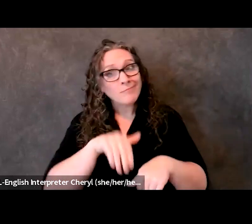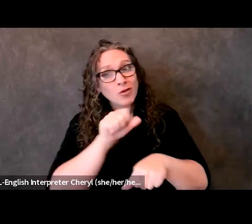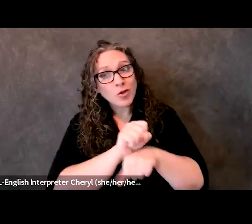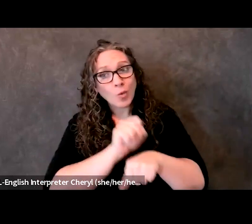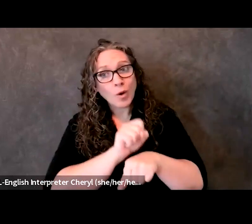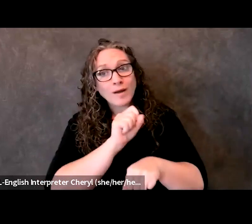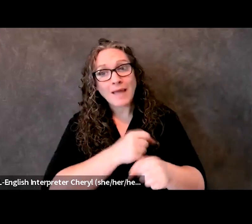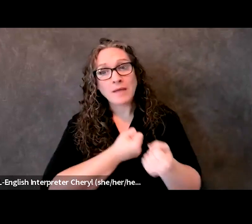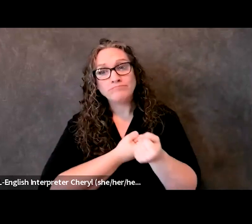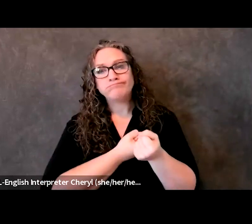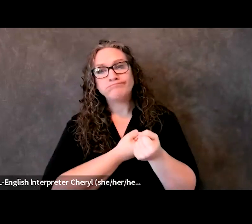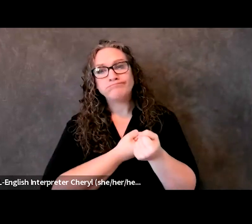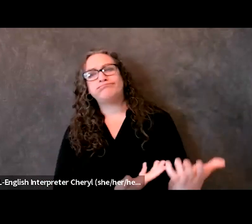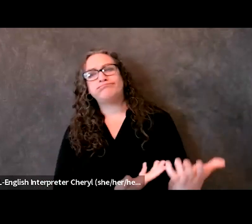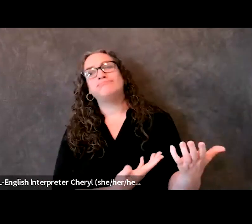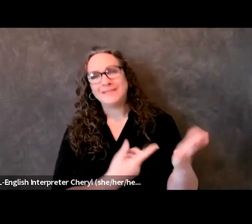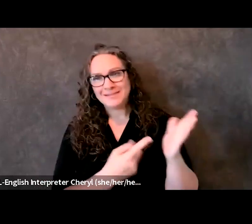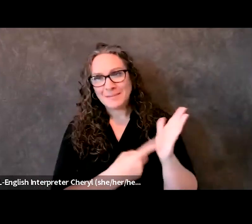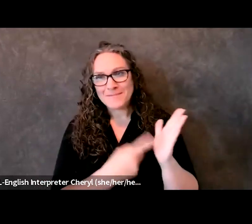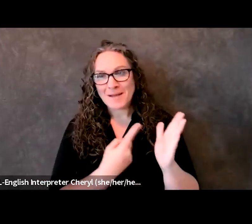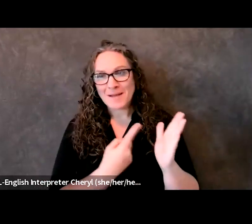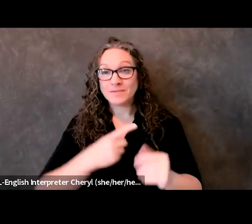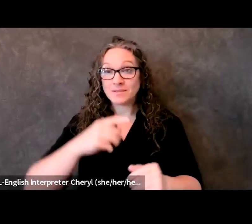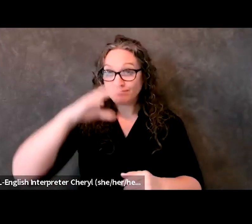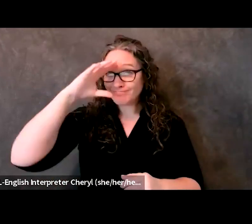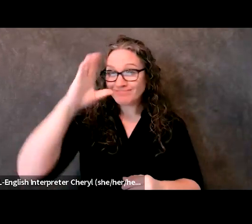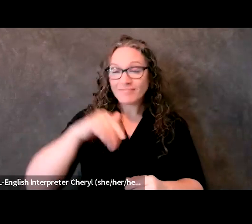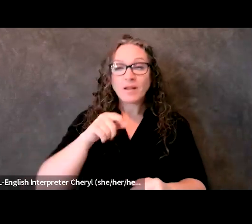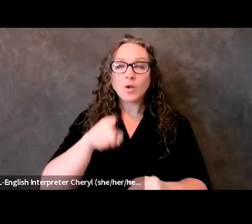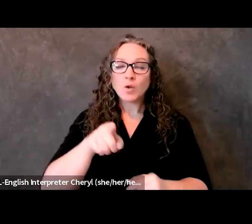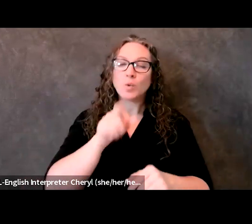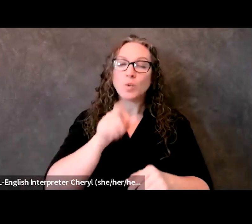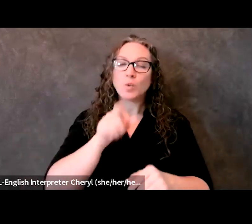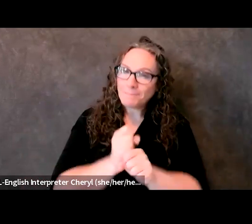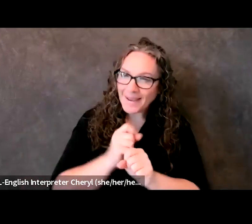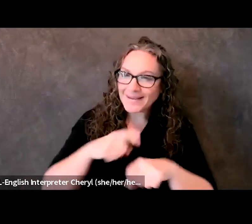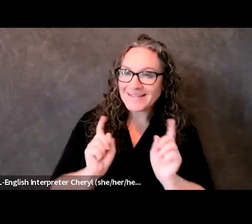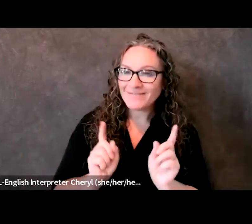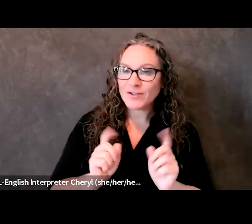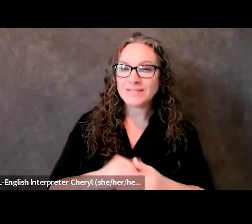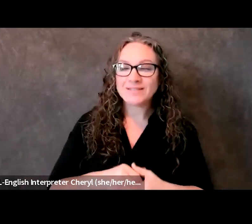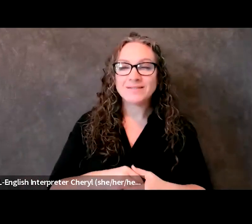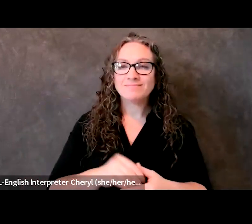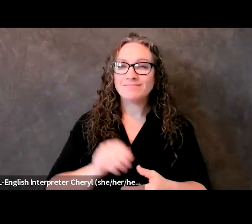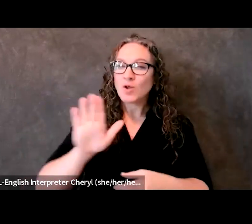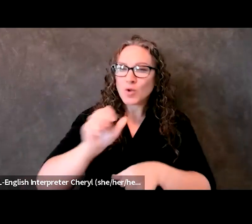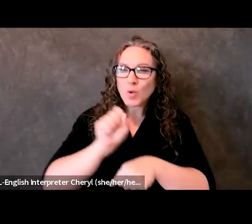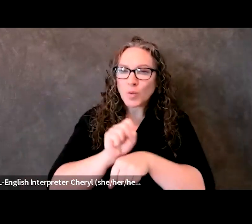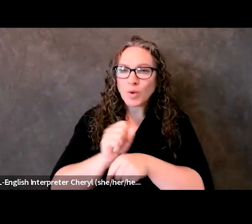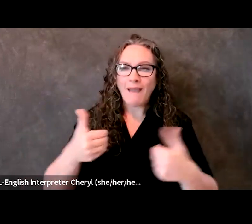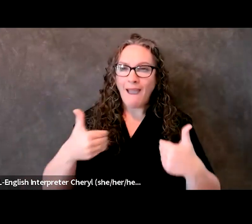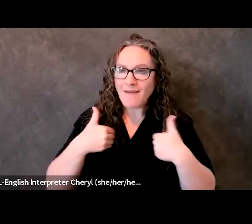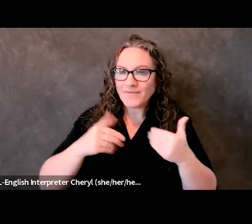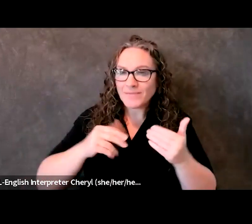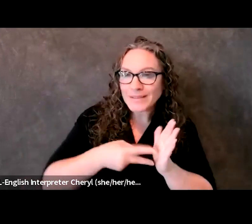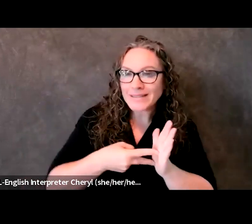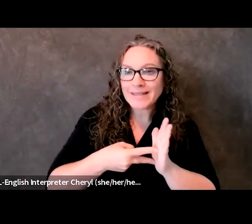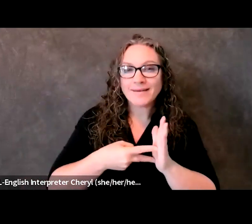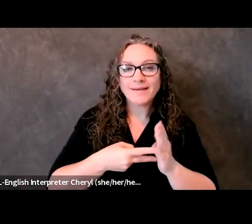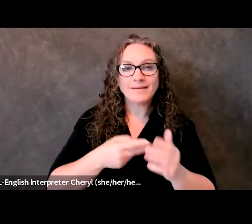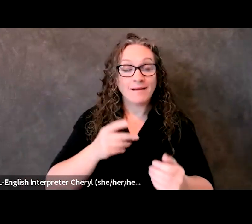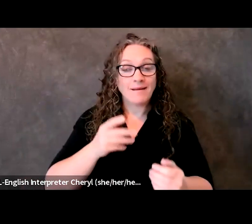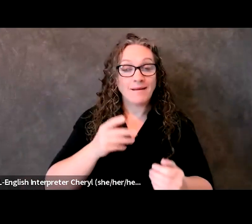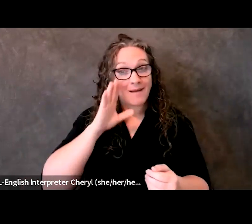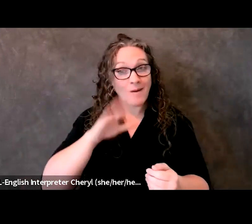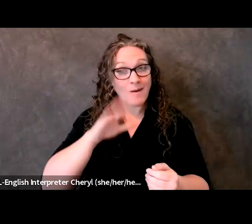But I hope that you know you're making a difference, that your work is meaningful, and I hope that you're